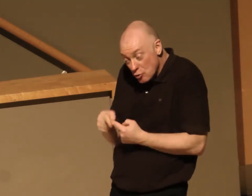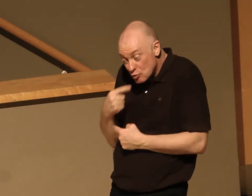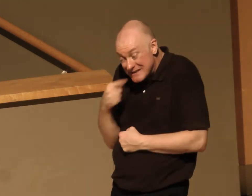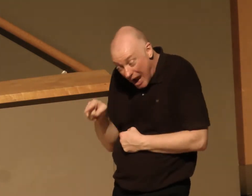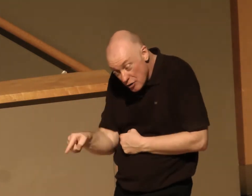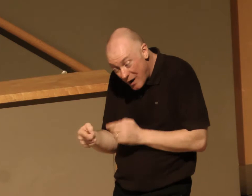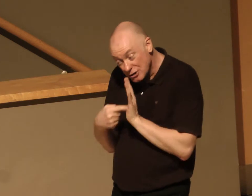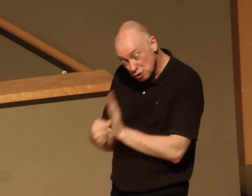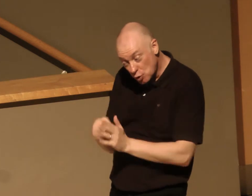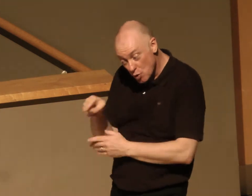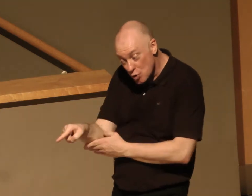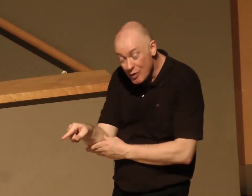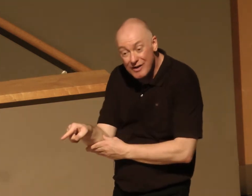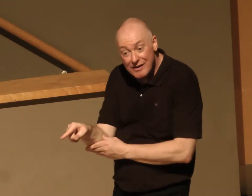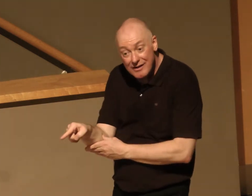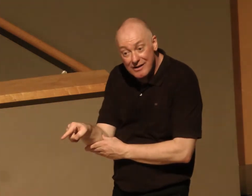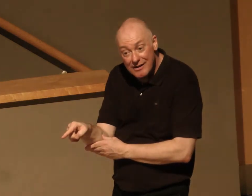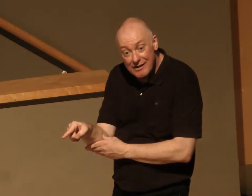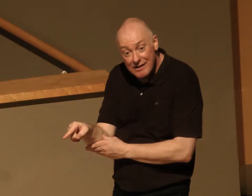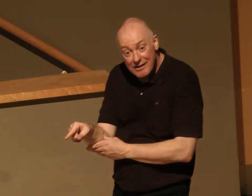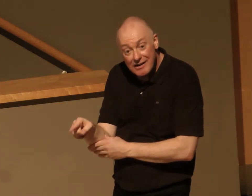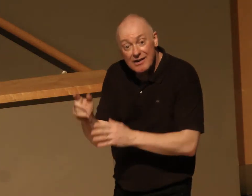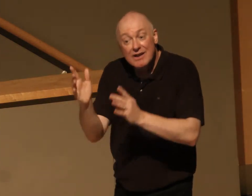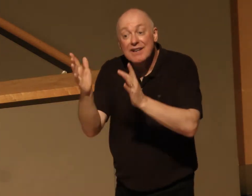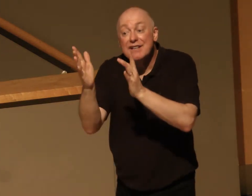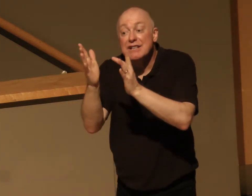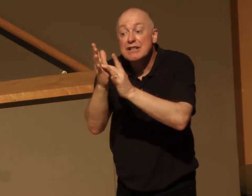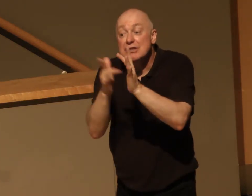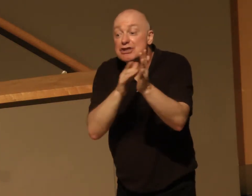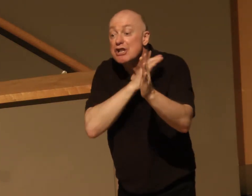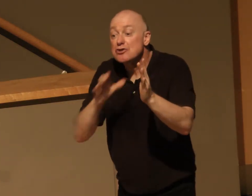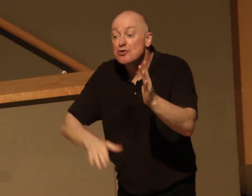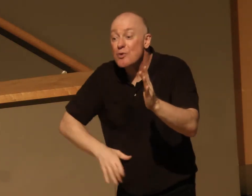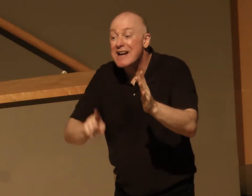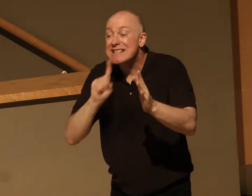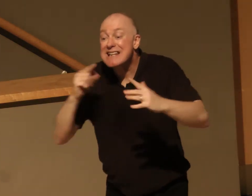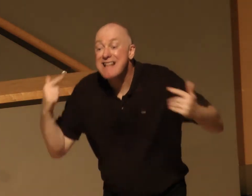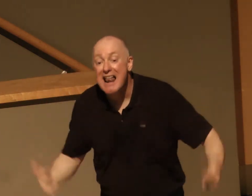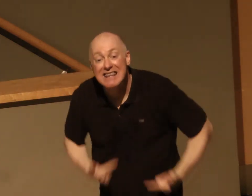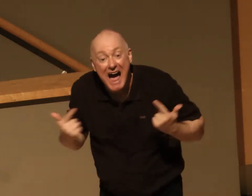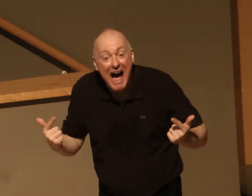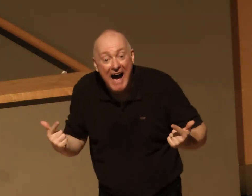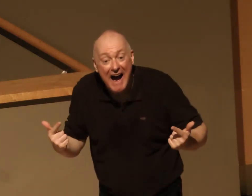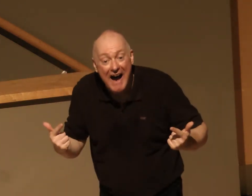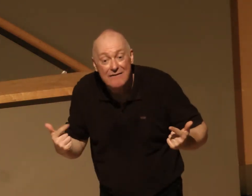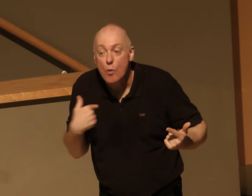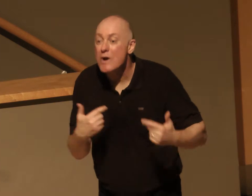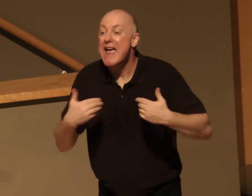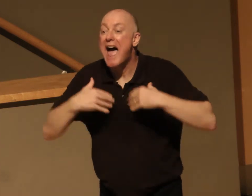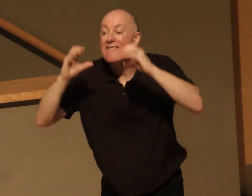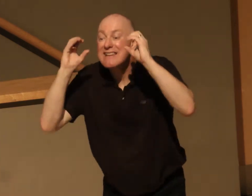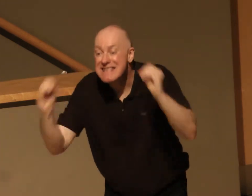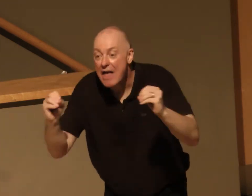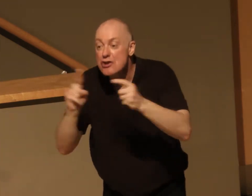about to show you that Jesus Christ is alive and we have nothing to fear